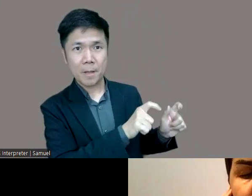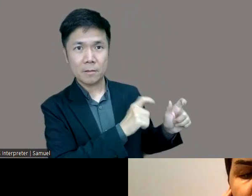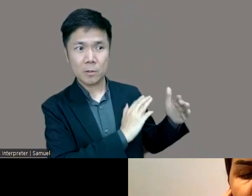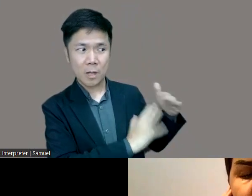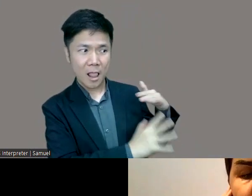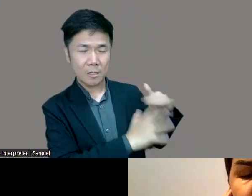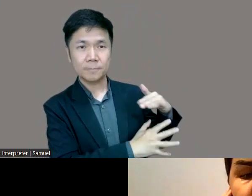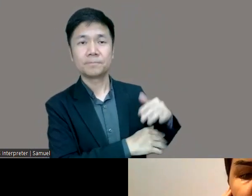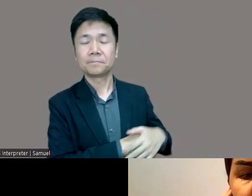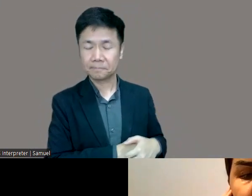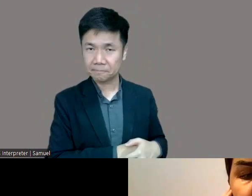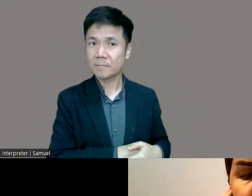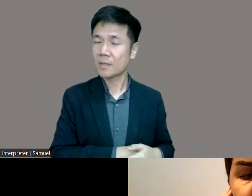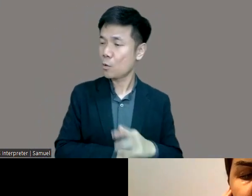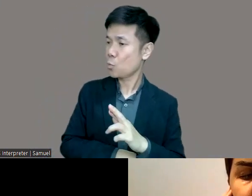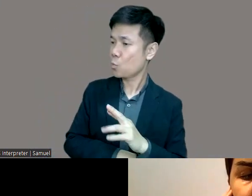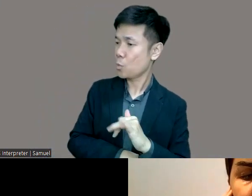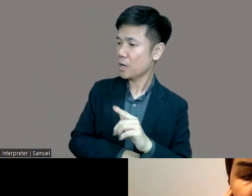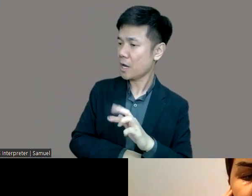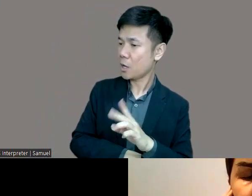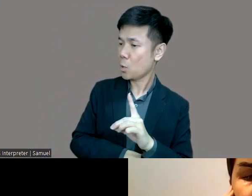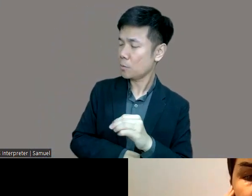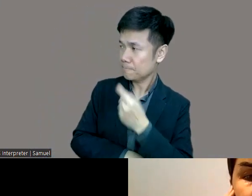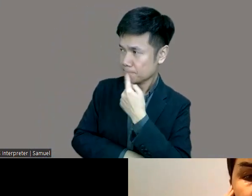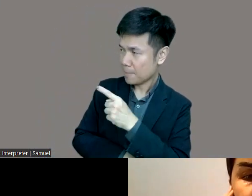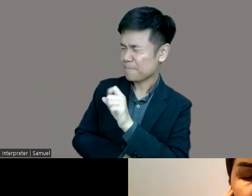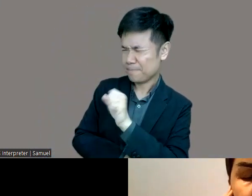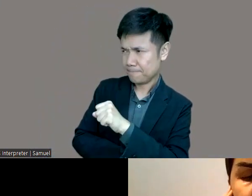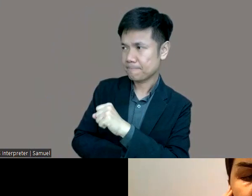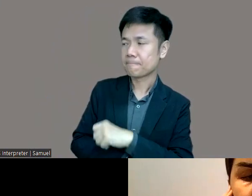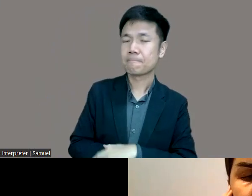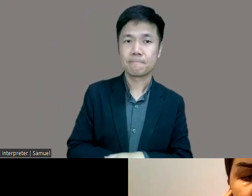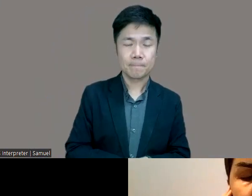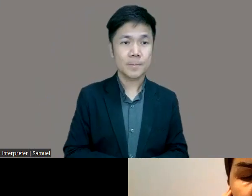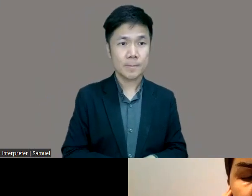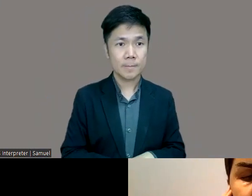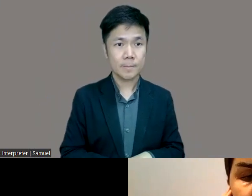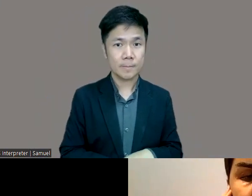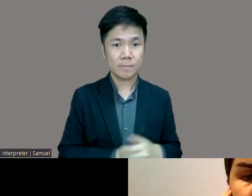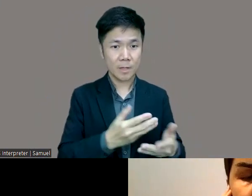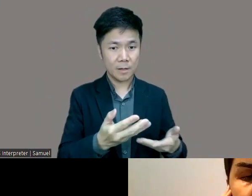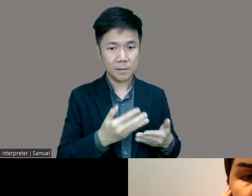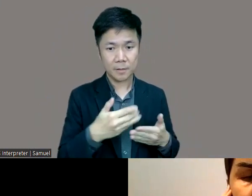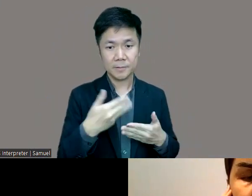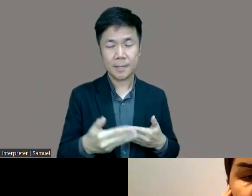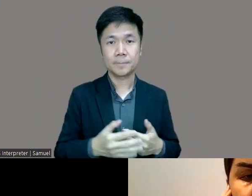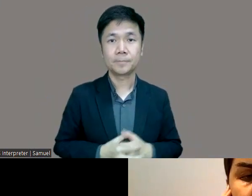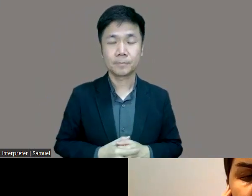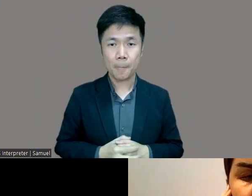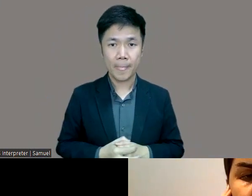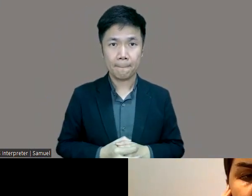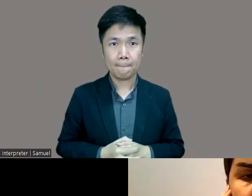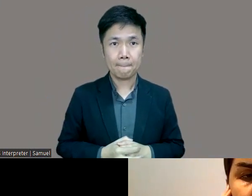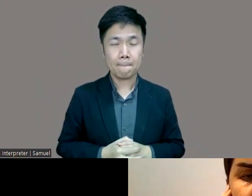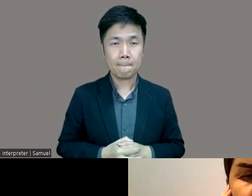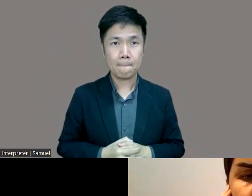Nokmin Armel. I will call as well, just the possibility of